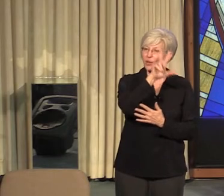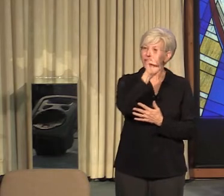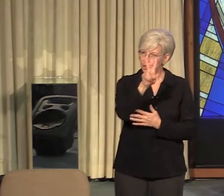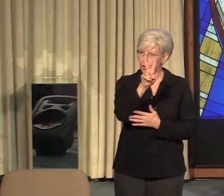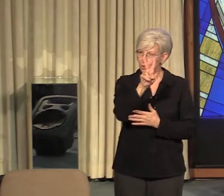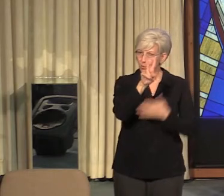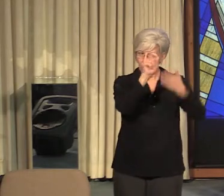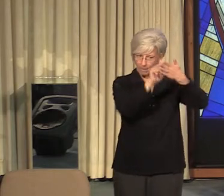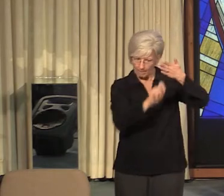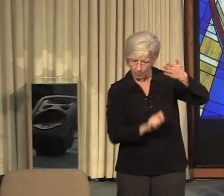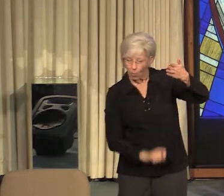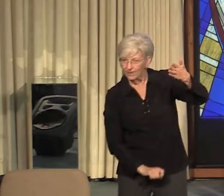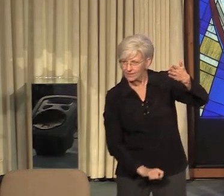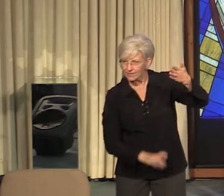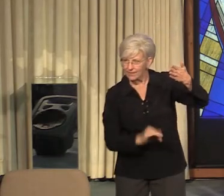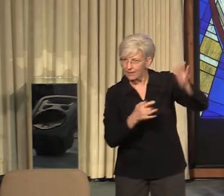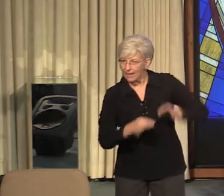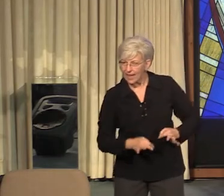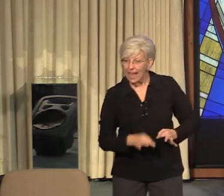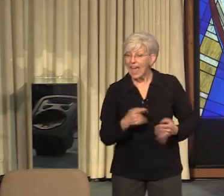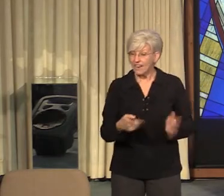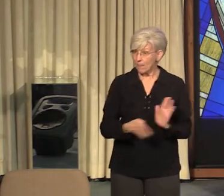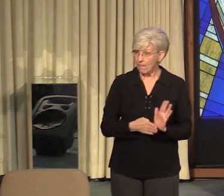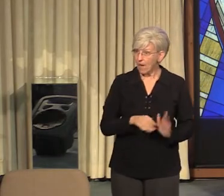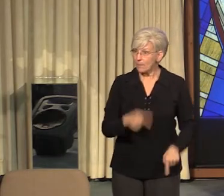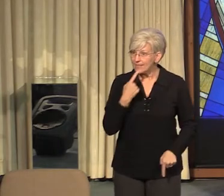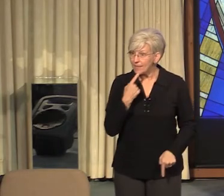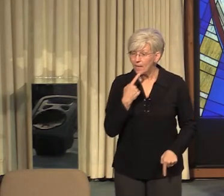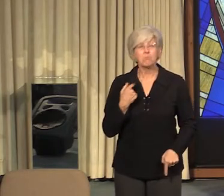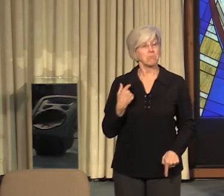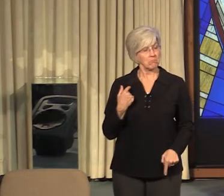even wrote at the bottom of that, and I may change my mind.